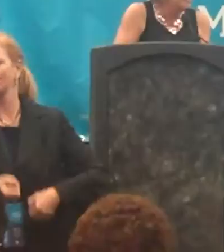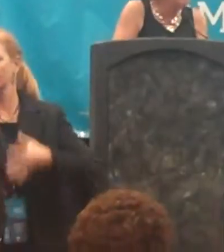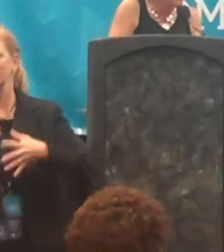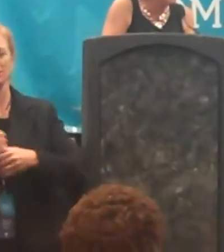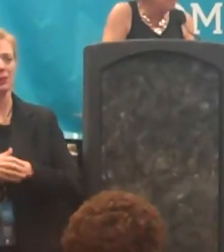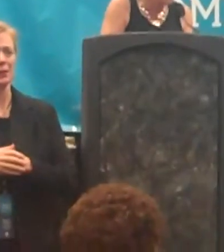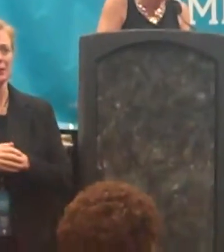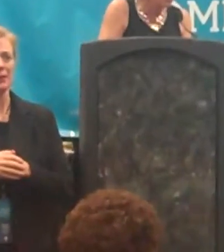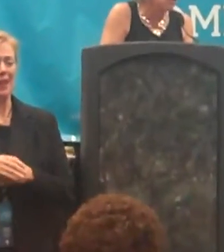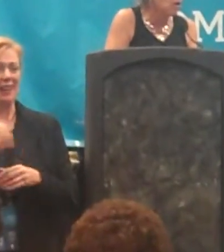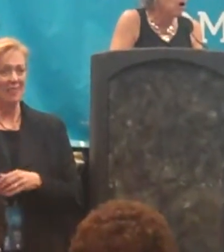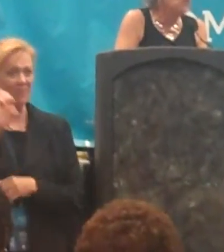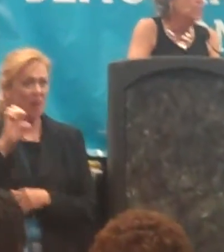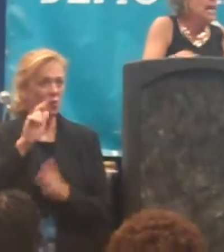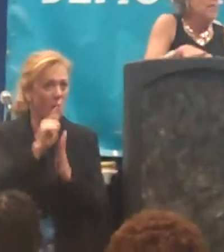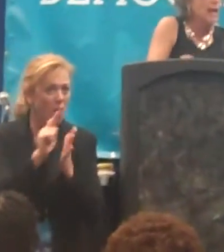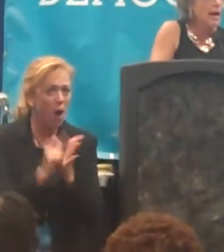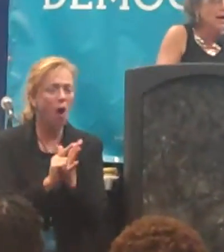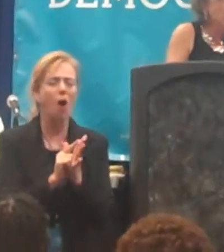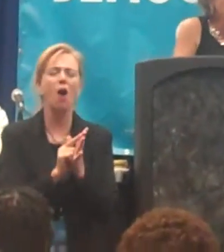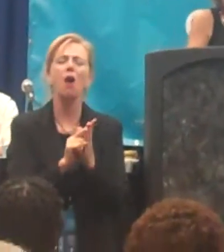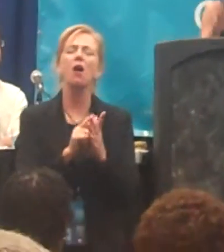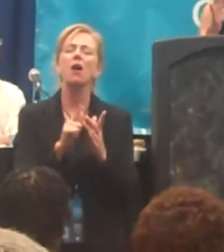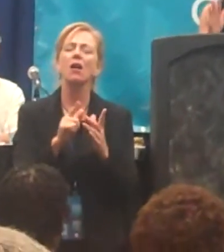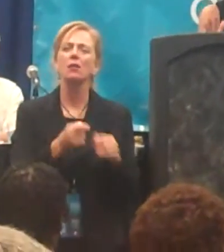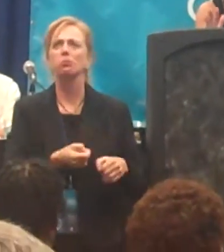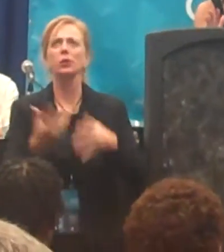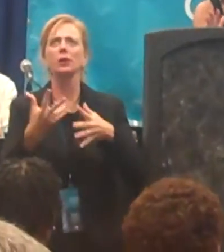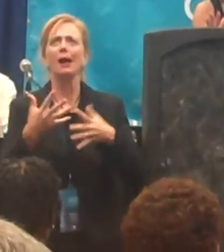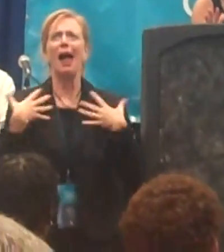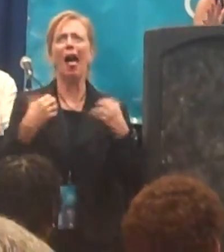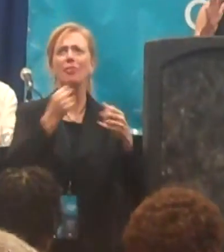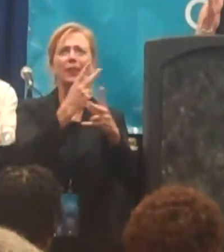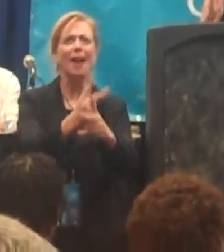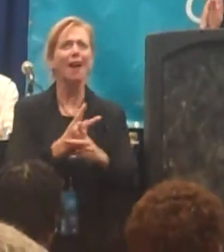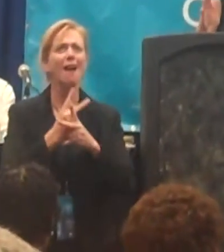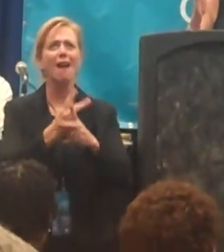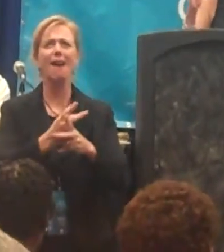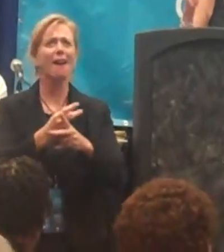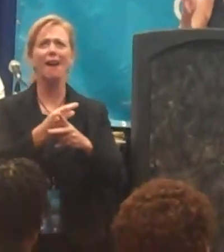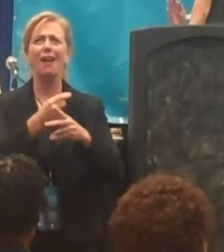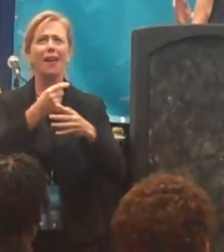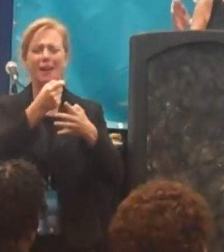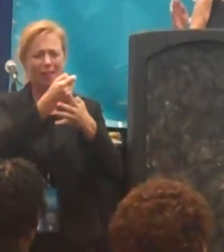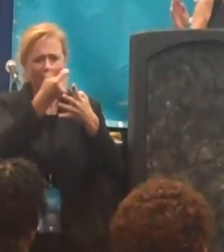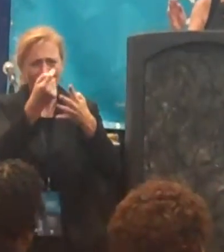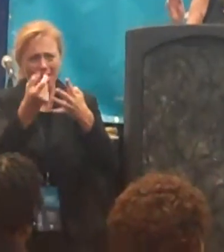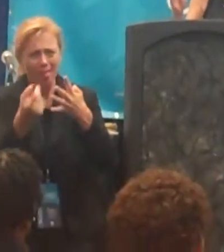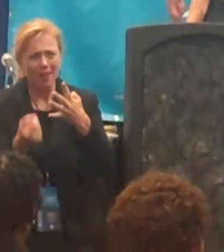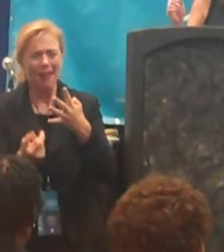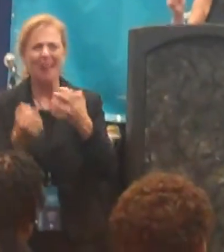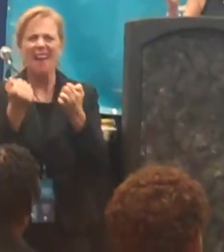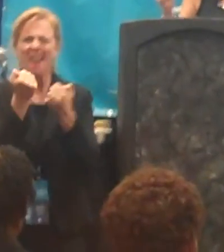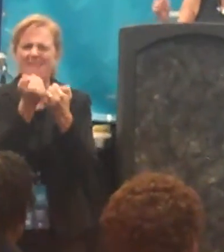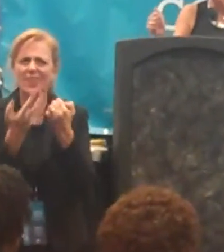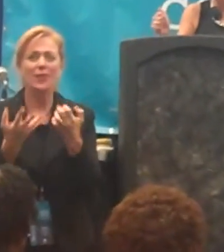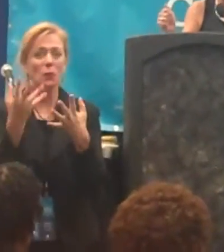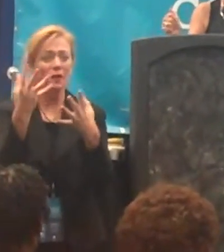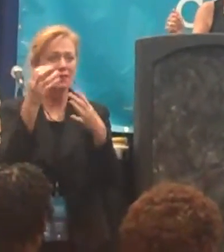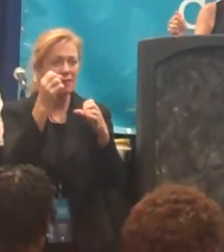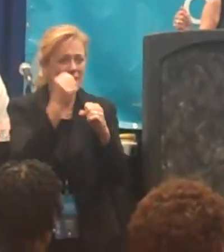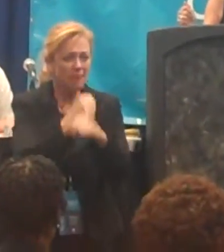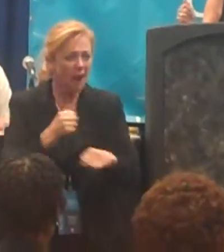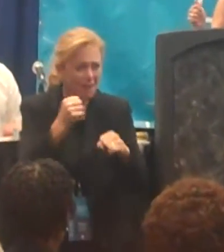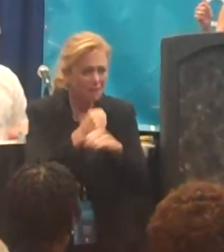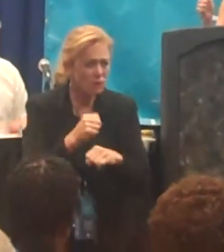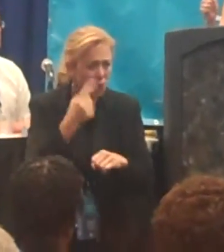go our environmental laws. There goes health care. Everything we have fought for, everything we will